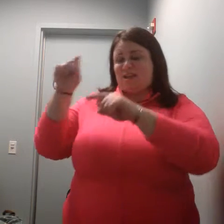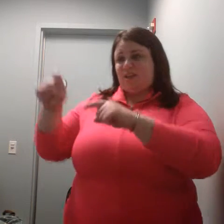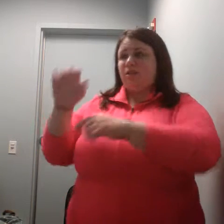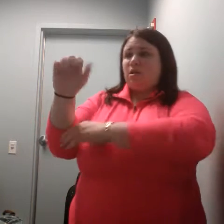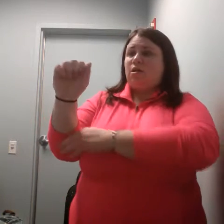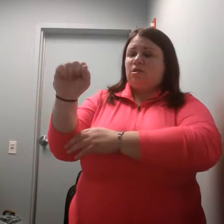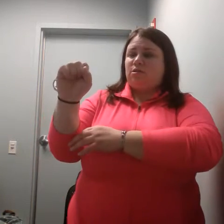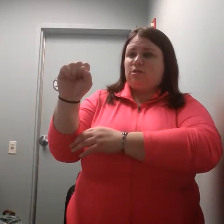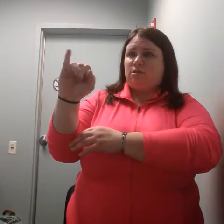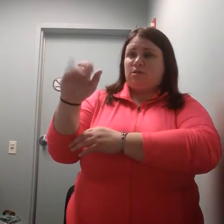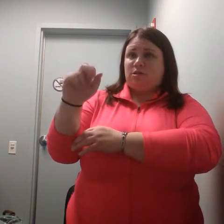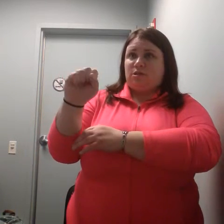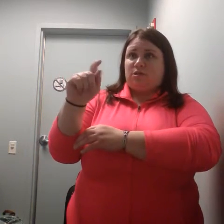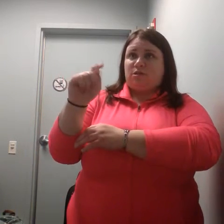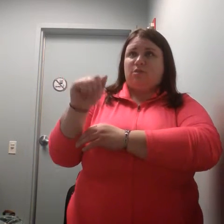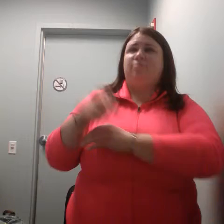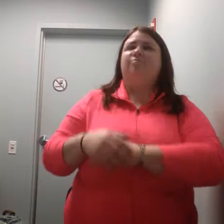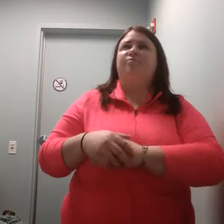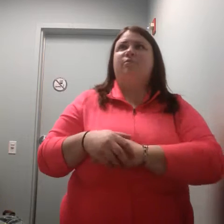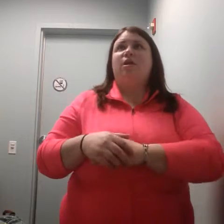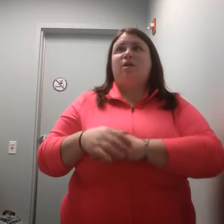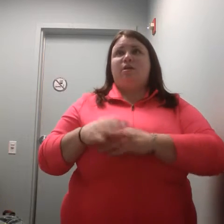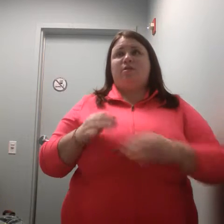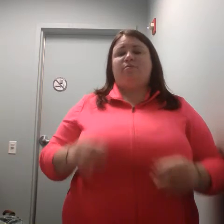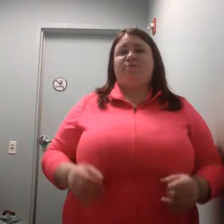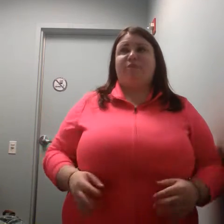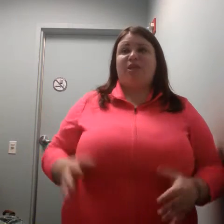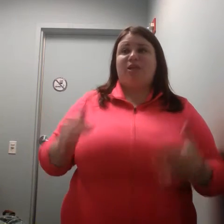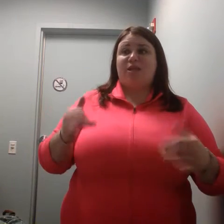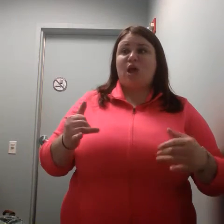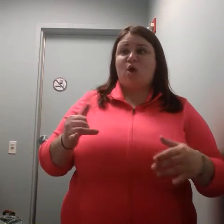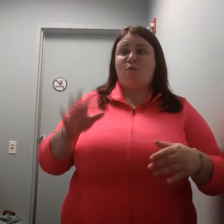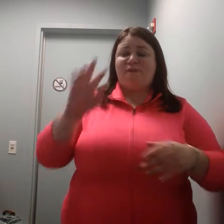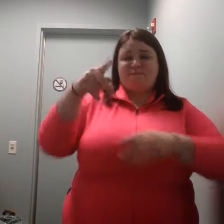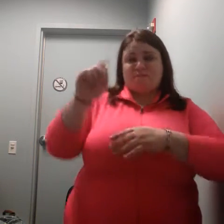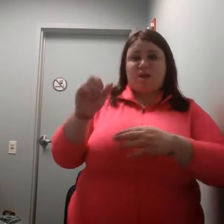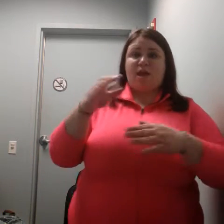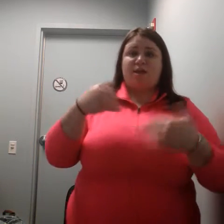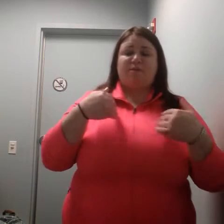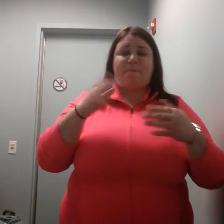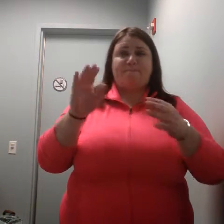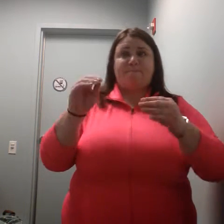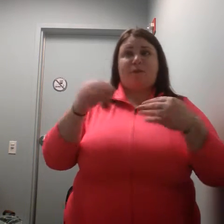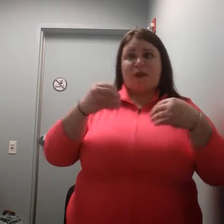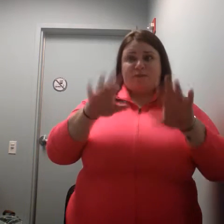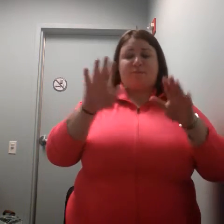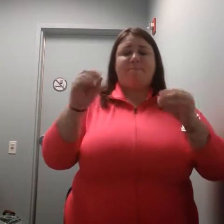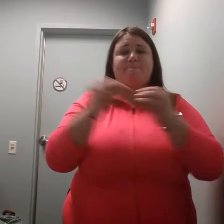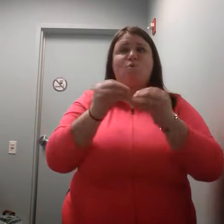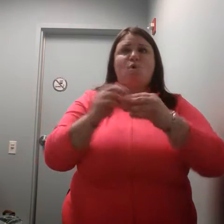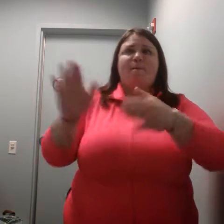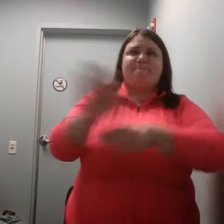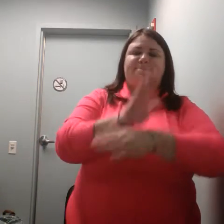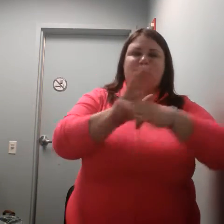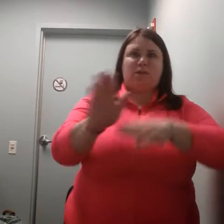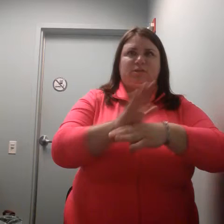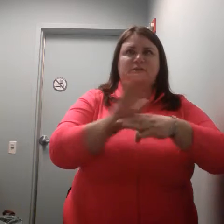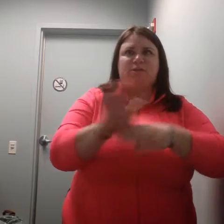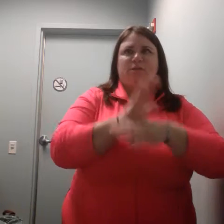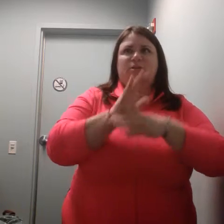which is actually generating more business for Phoebe. And the more business that Phoebe has, what continues to happen to her bank account? It's going